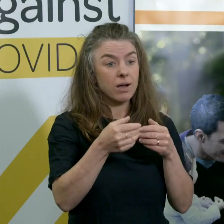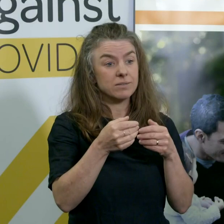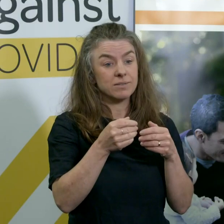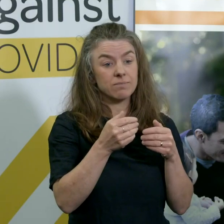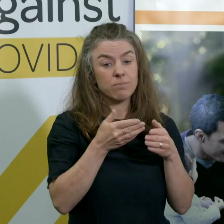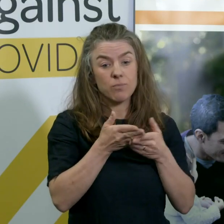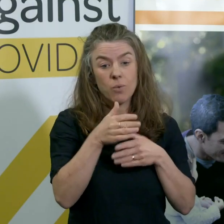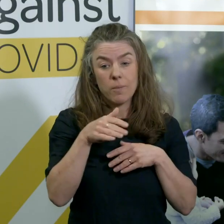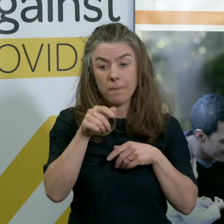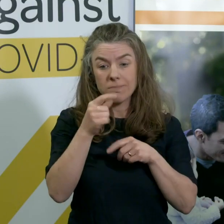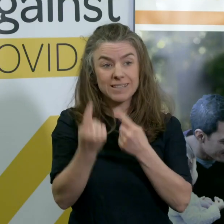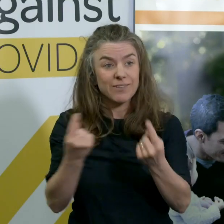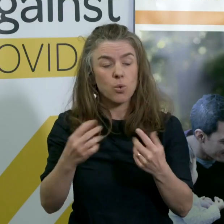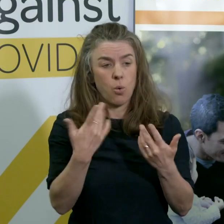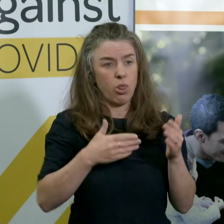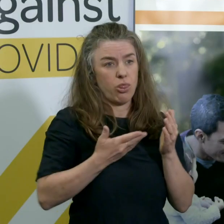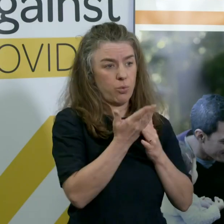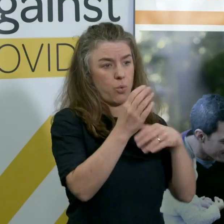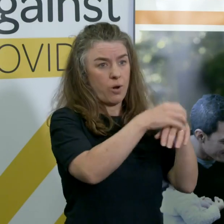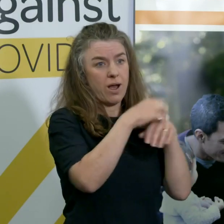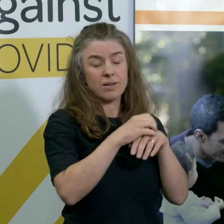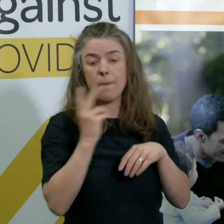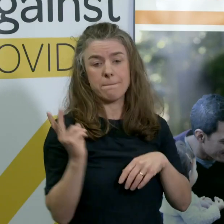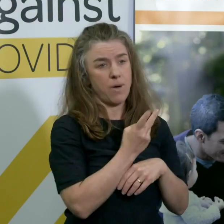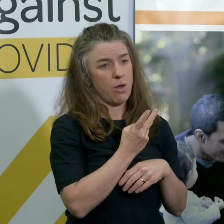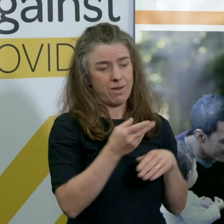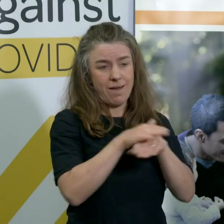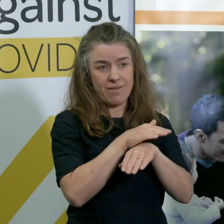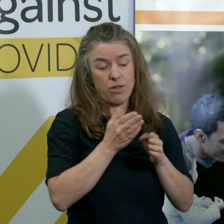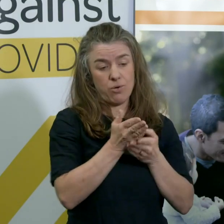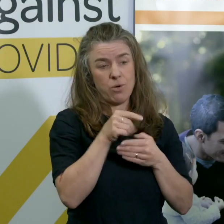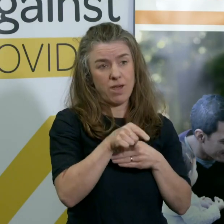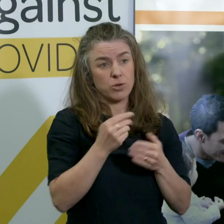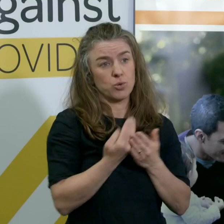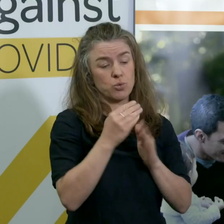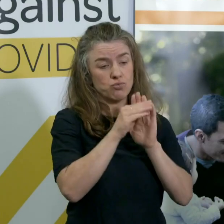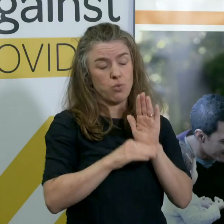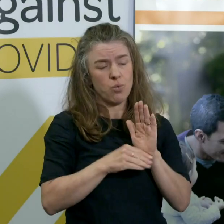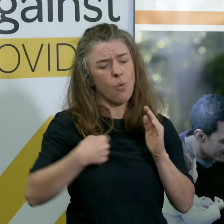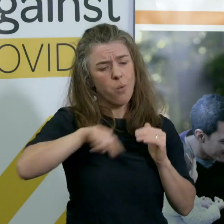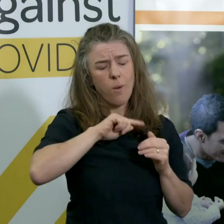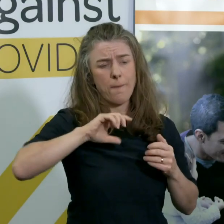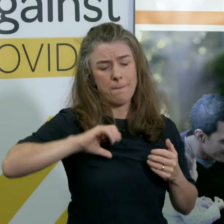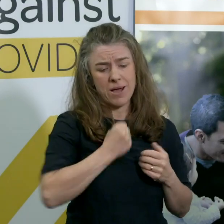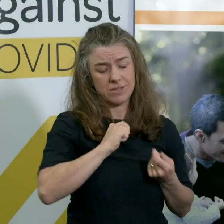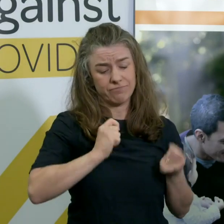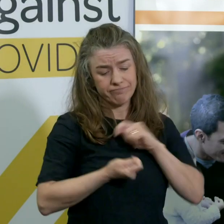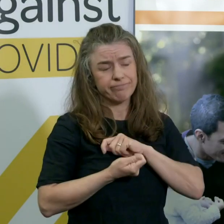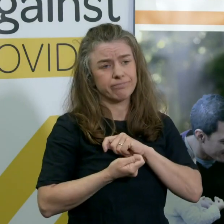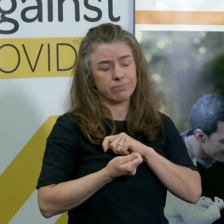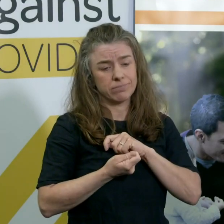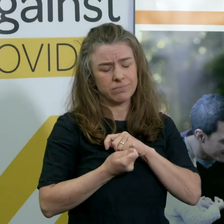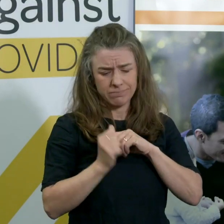weddings and funerals. And we will all have to adapt to this new reality. However, this is very important that we do